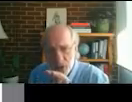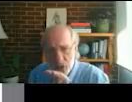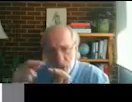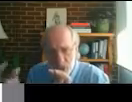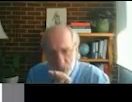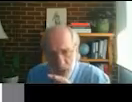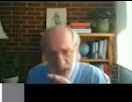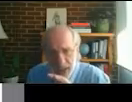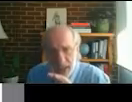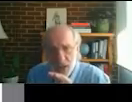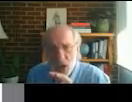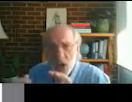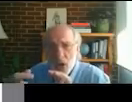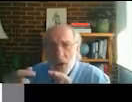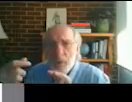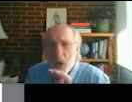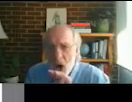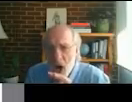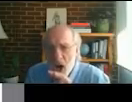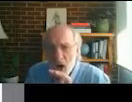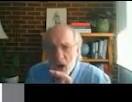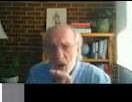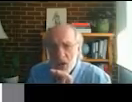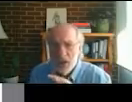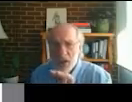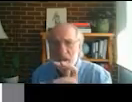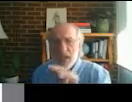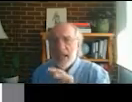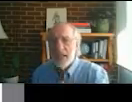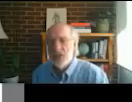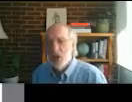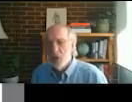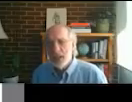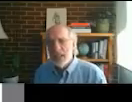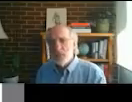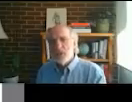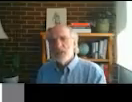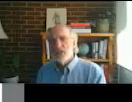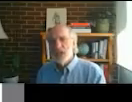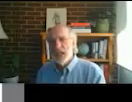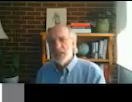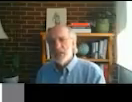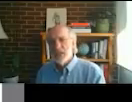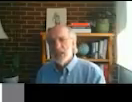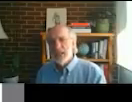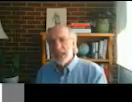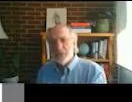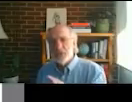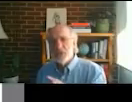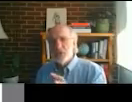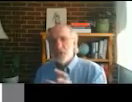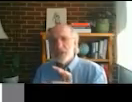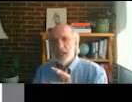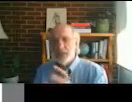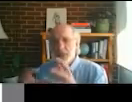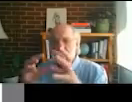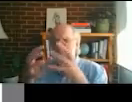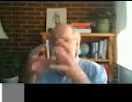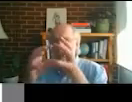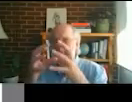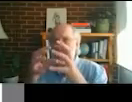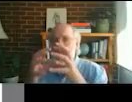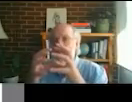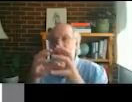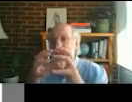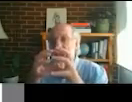move it closer, try it again. Ball. And it's only when the child, and after the 3rd time,